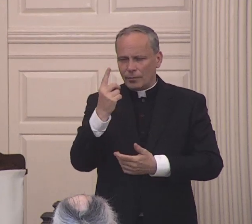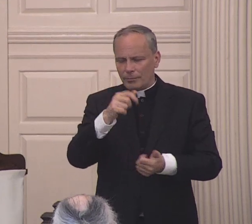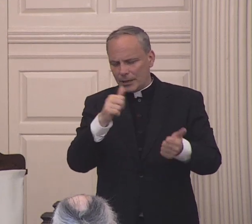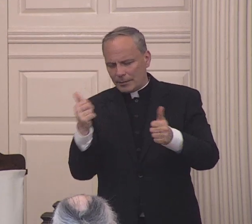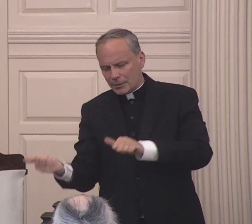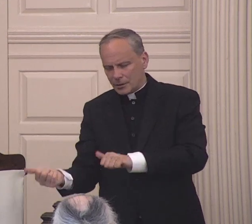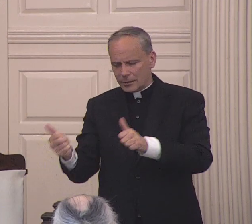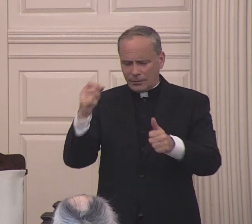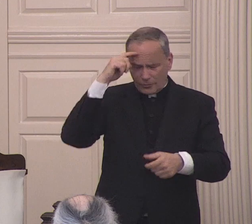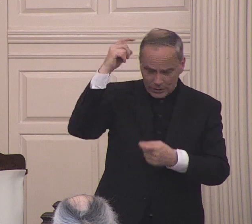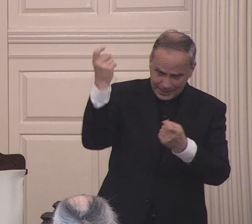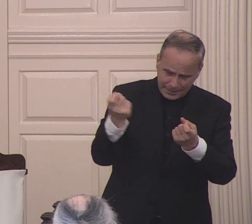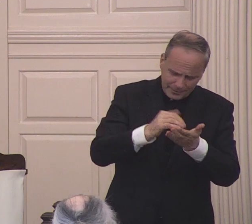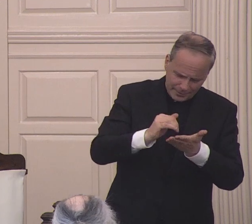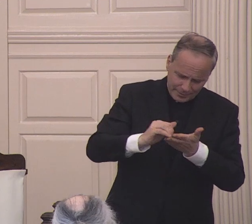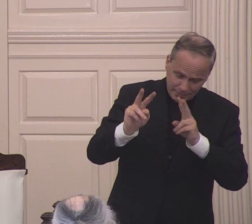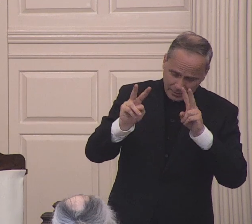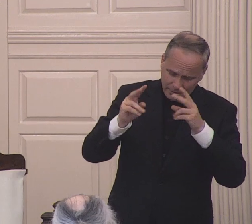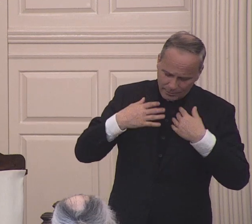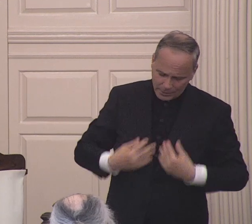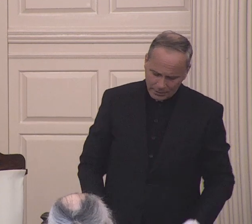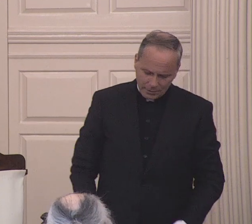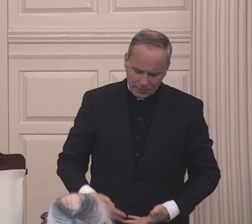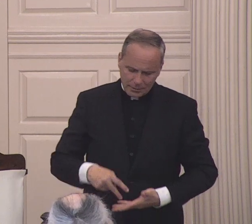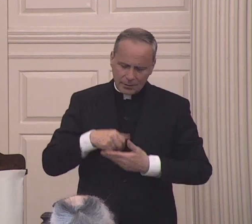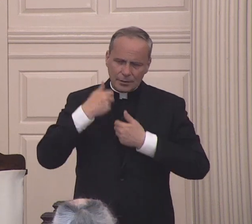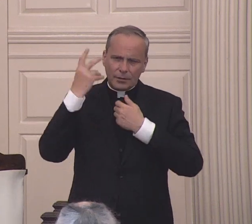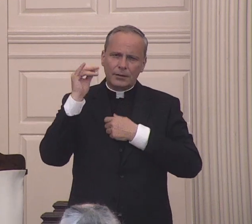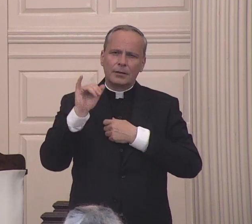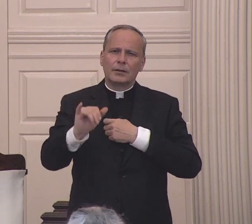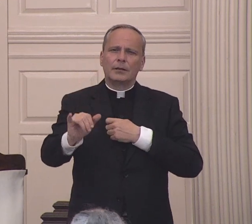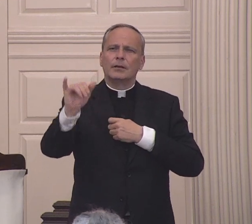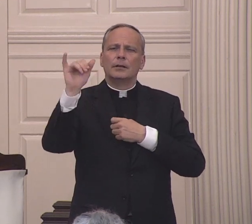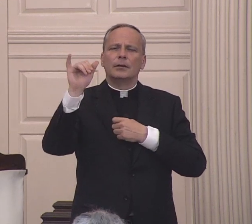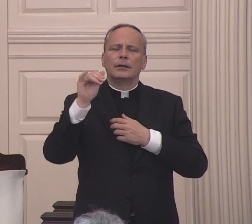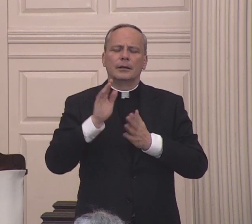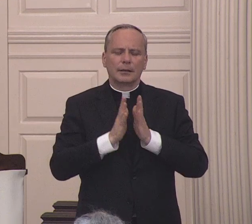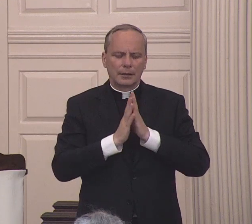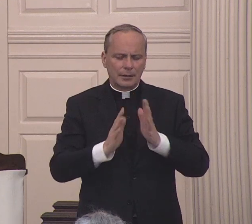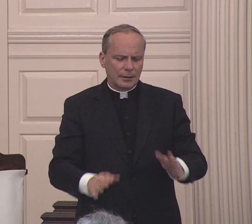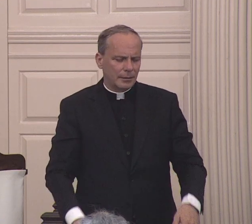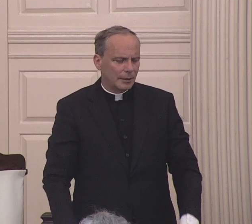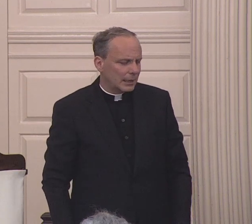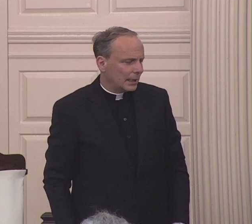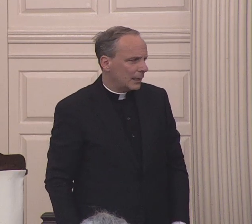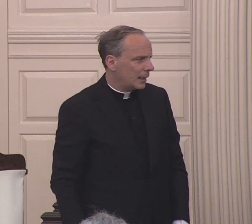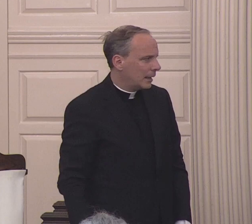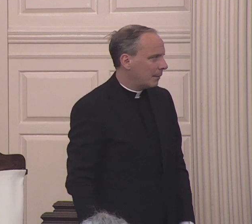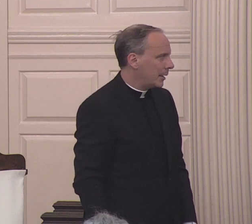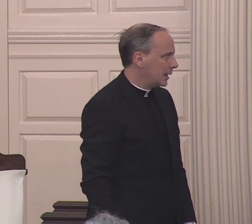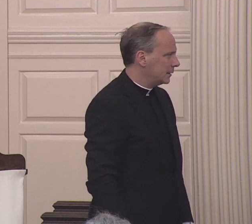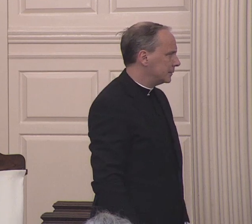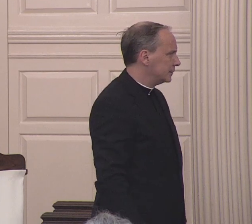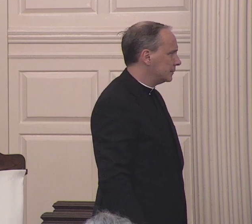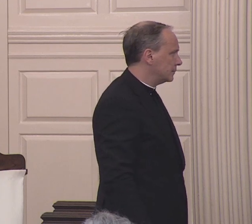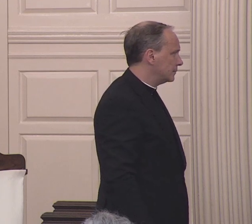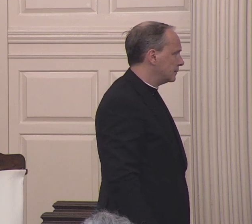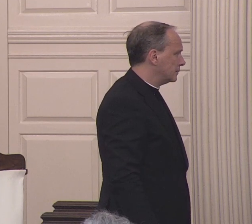forgiveness of sins, and I look forward to the resurrection of the dead and the life of the world to come.